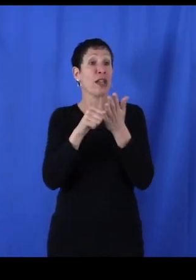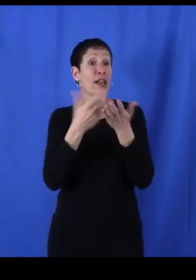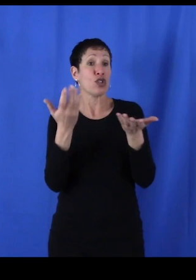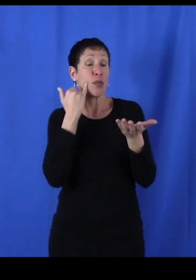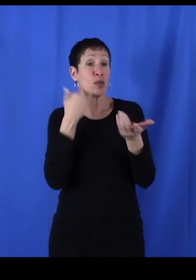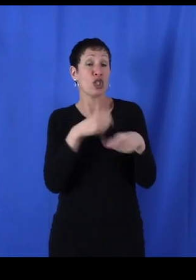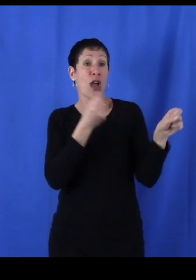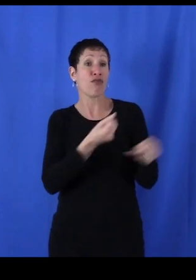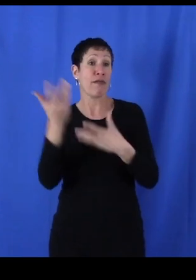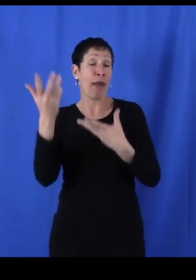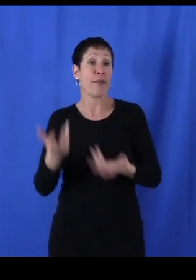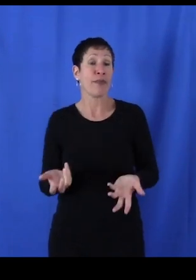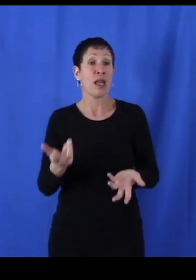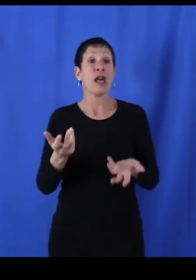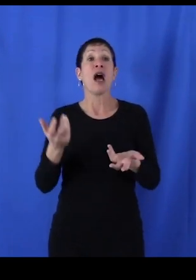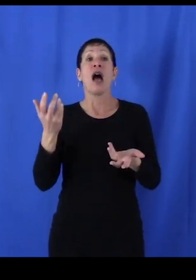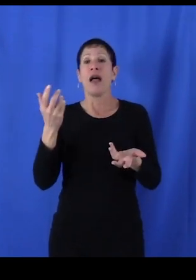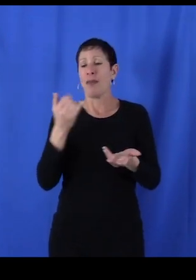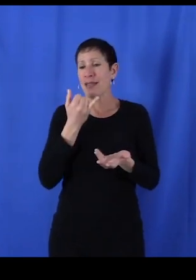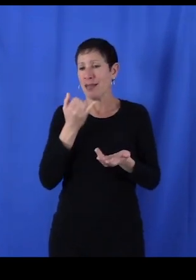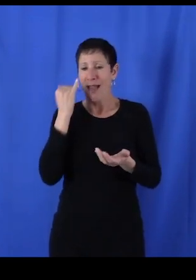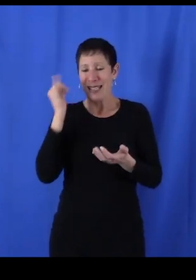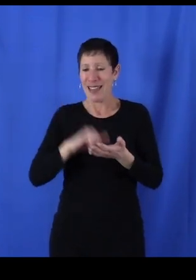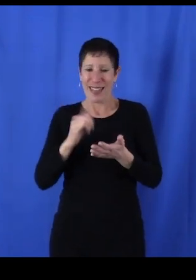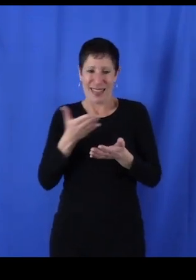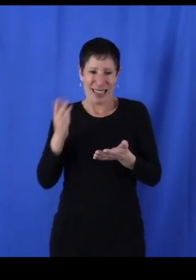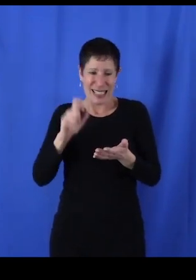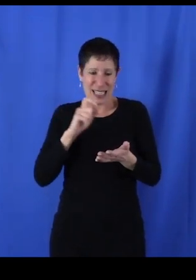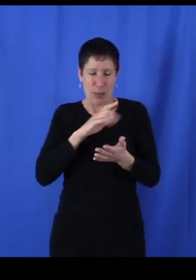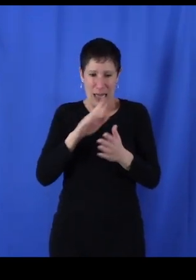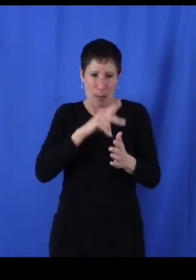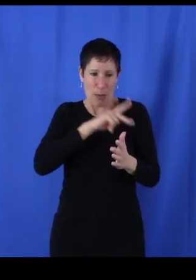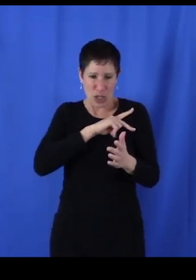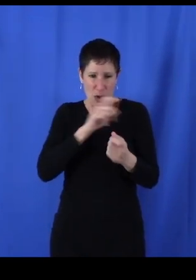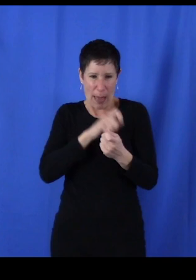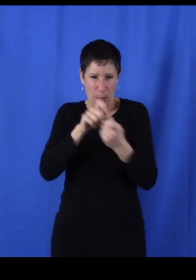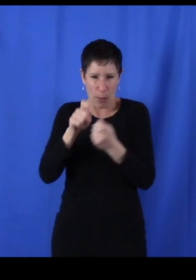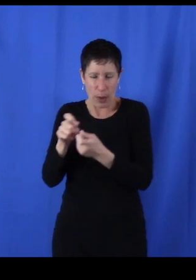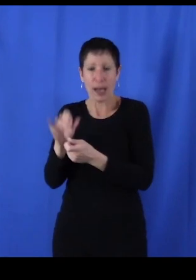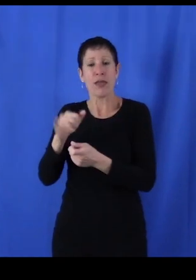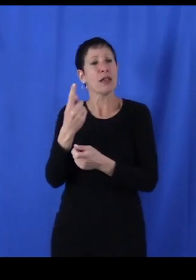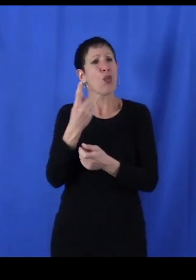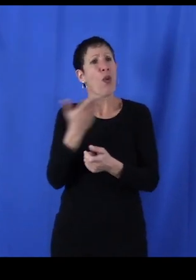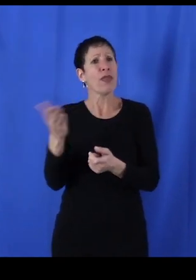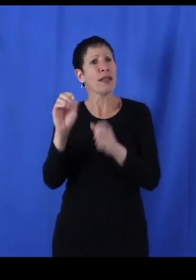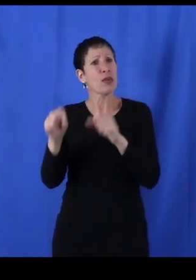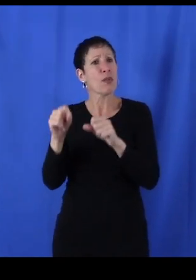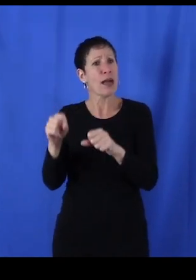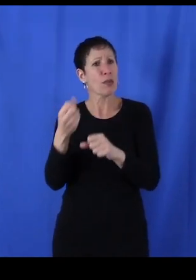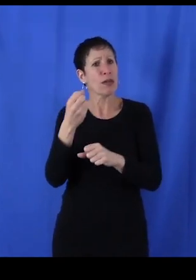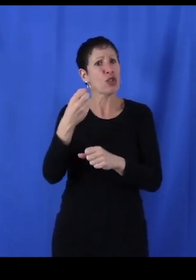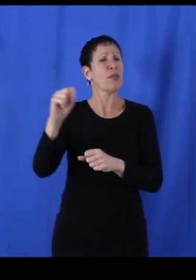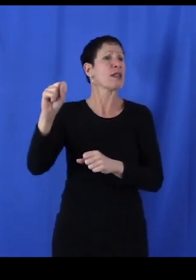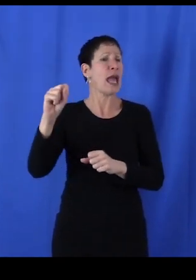Like, the idea that somehow things need to be personalized and pinpointed was one thing that was possible to militate against,